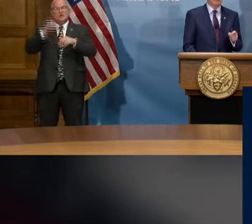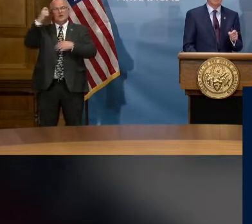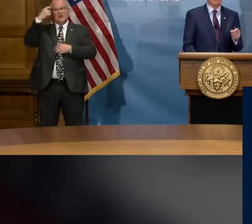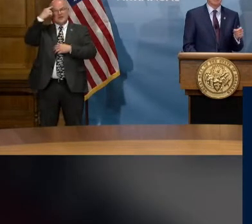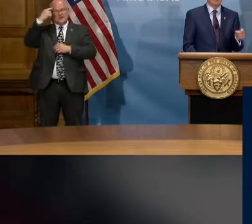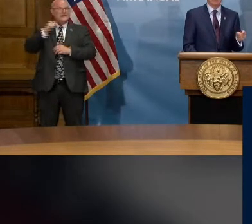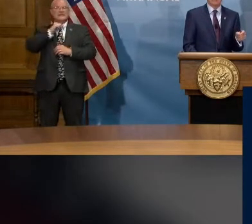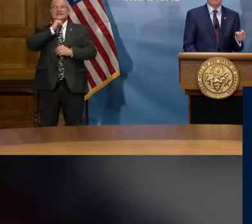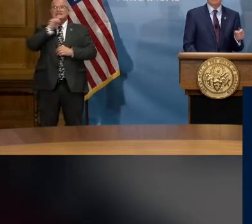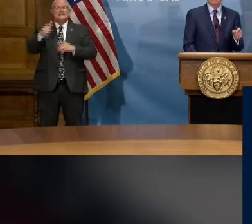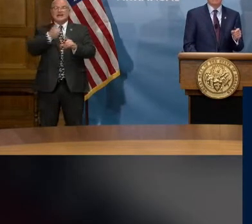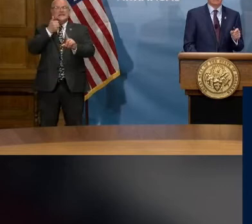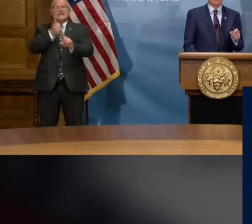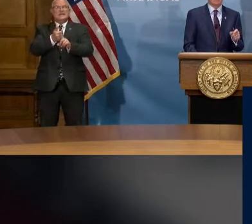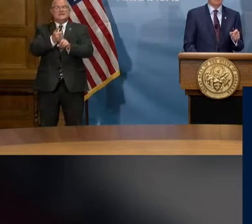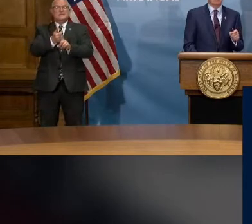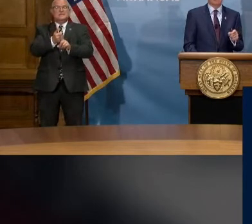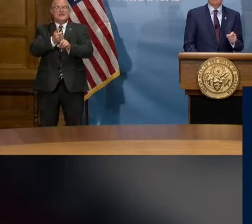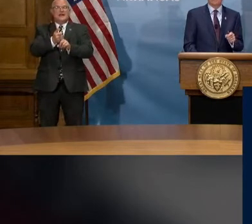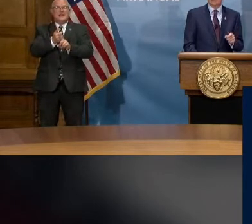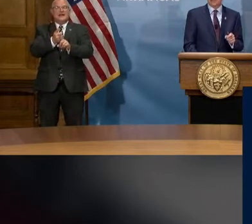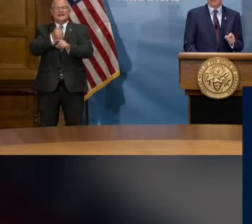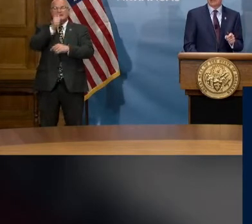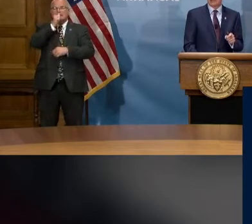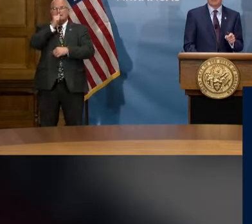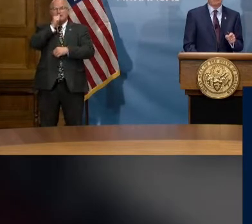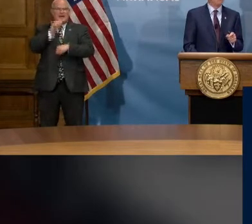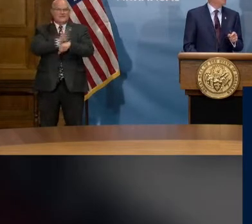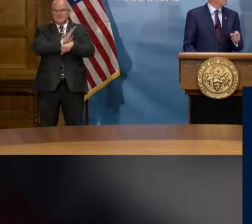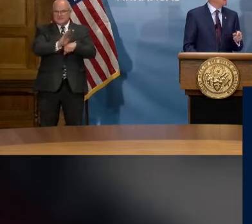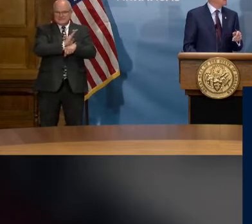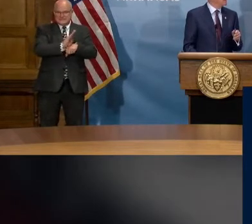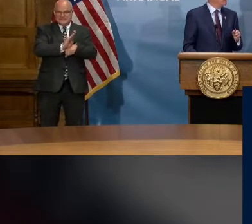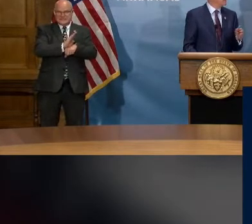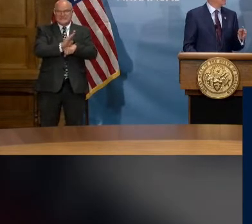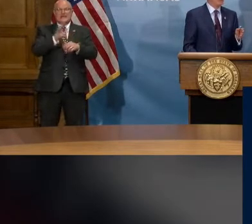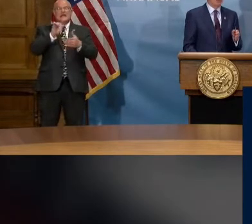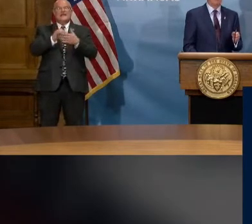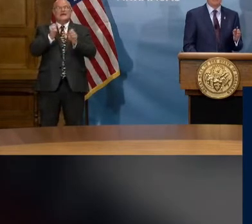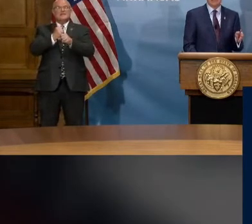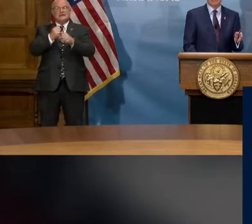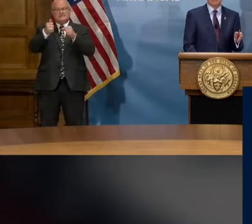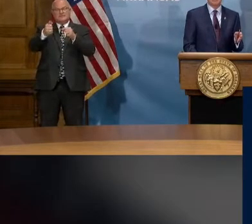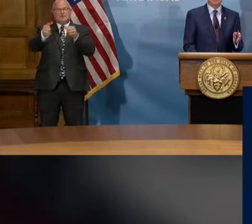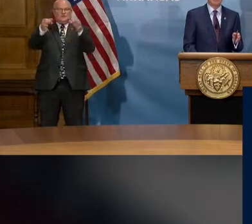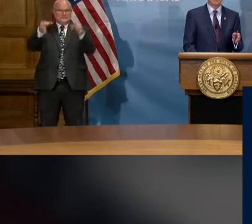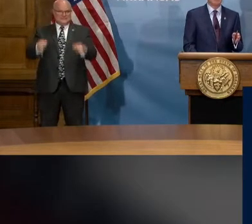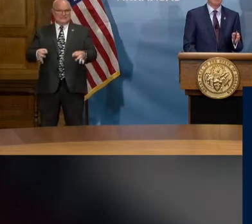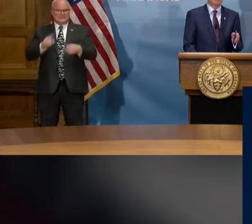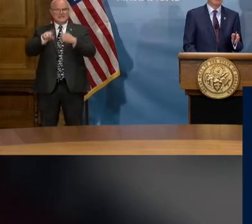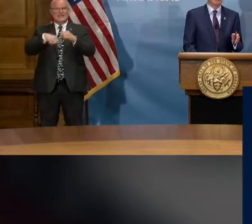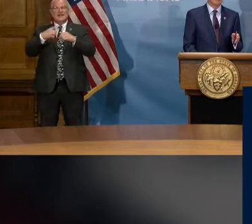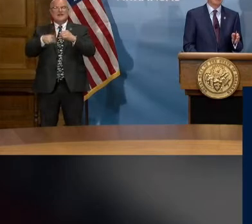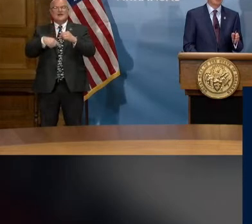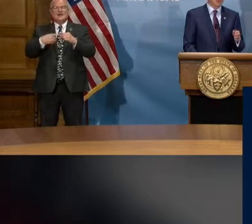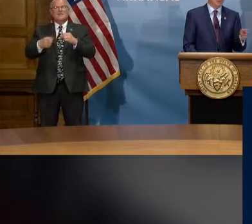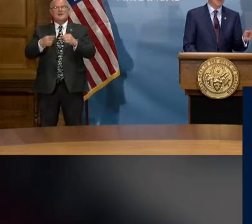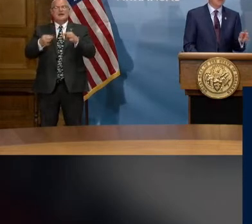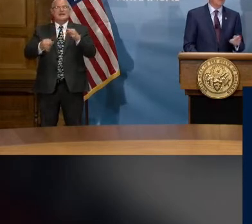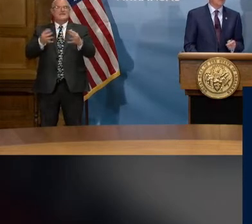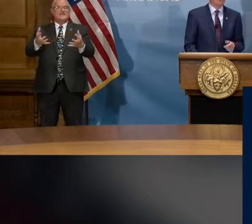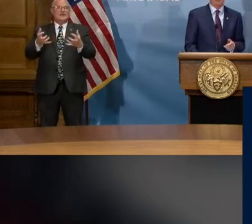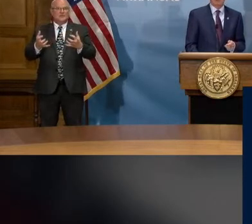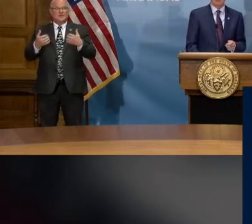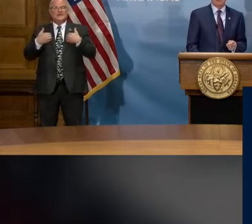does not impact the private sector that can make their own decisions in terms of whether